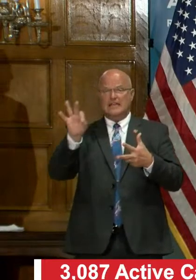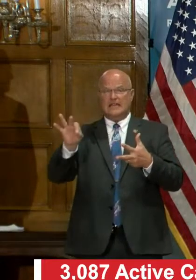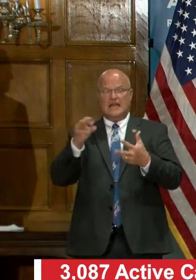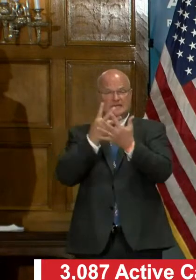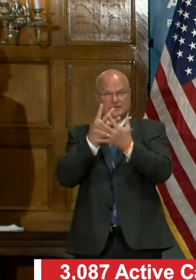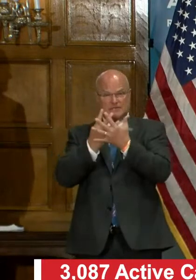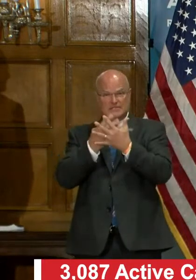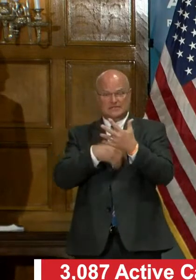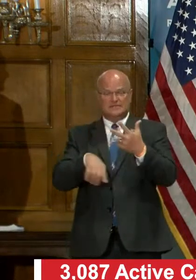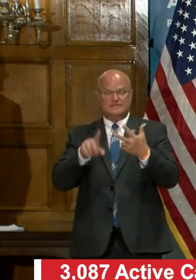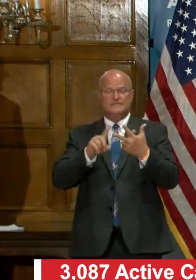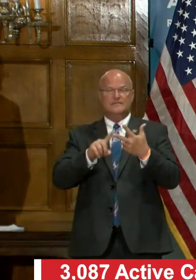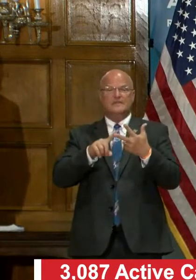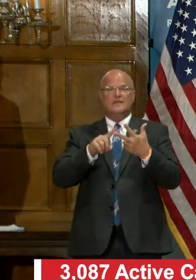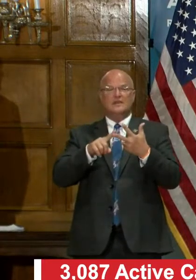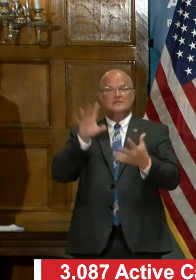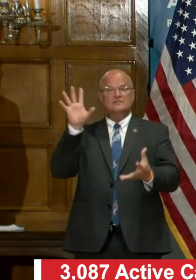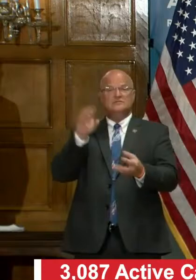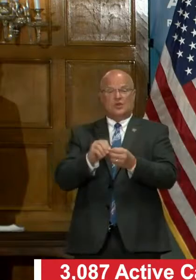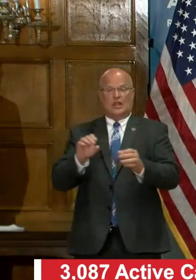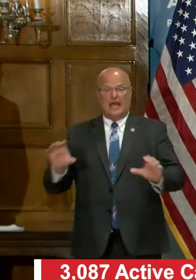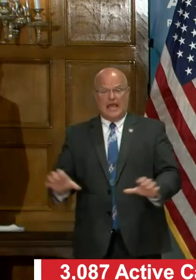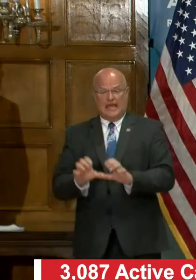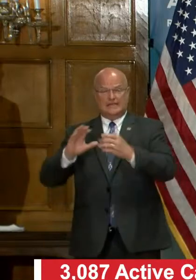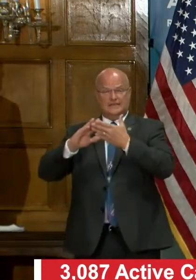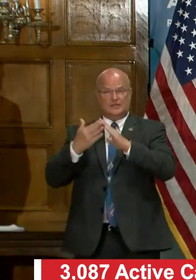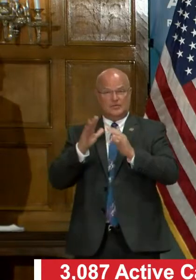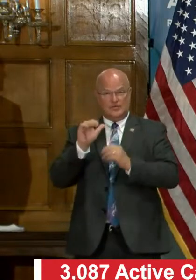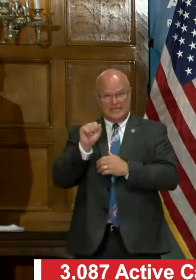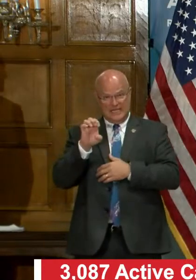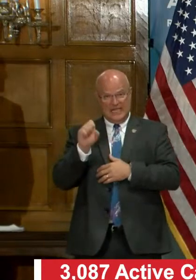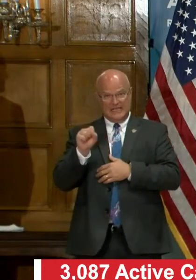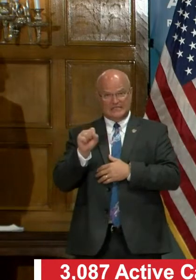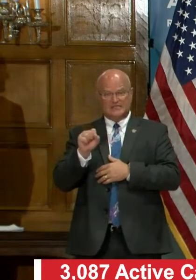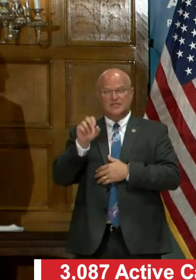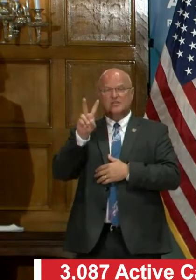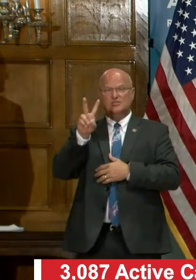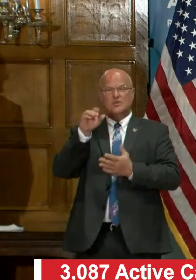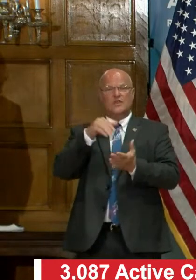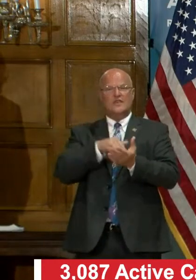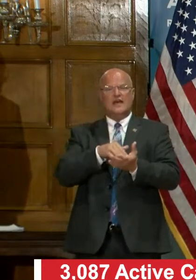correctional facilities, and so our total active community cases are